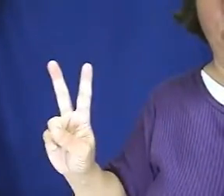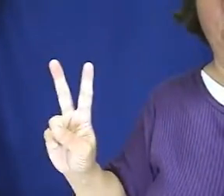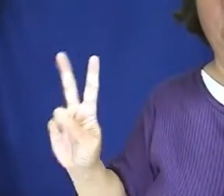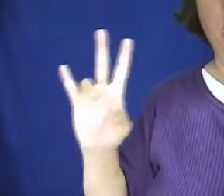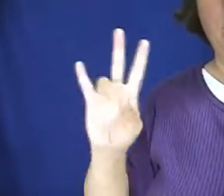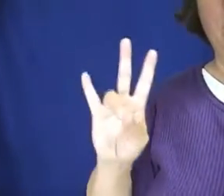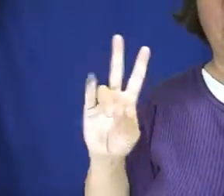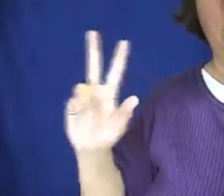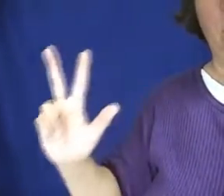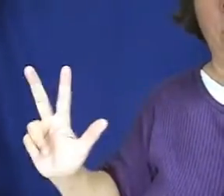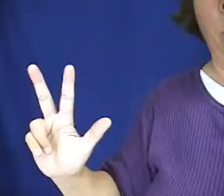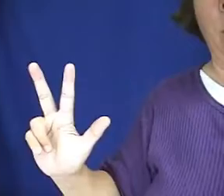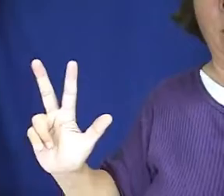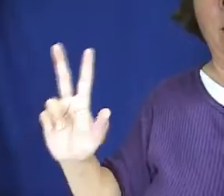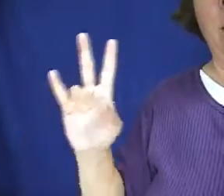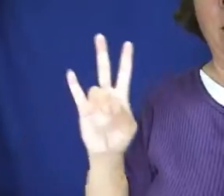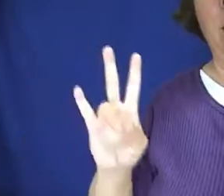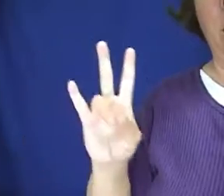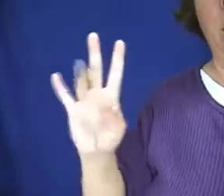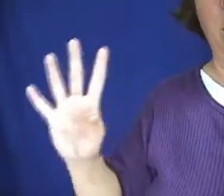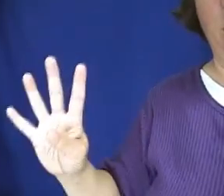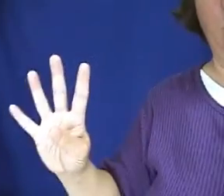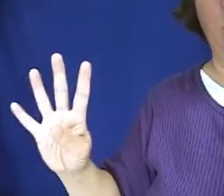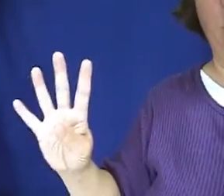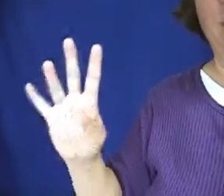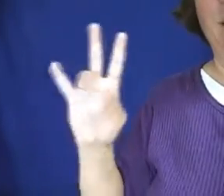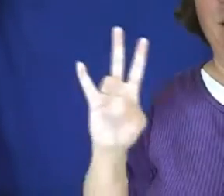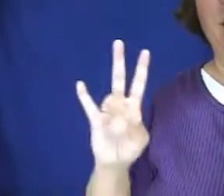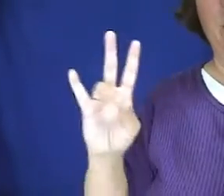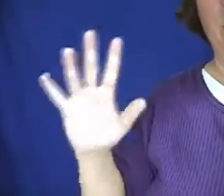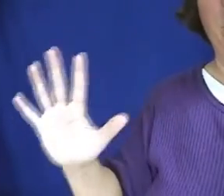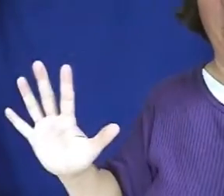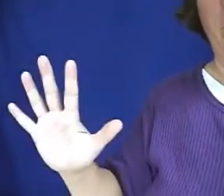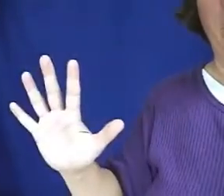72, 73, 74, 75,